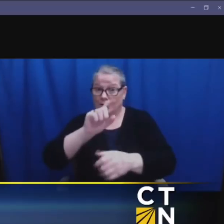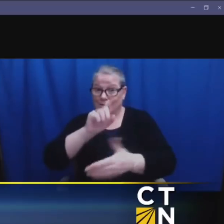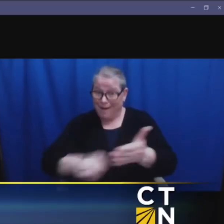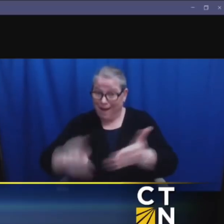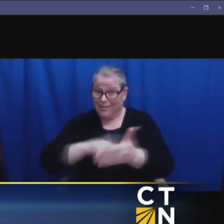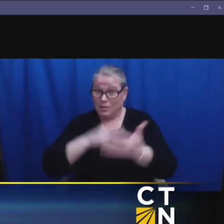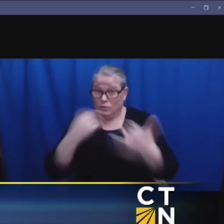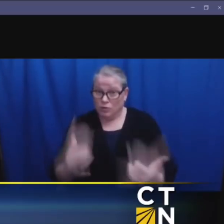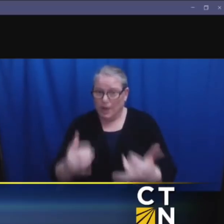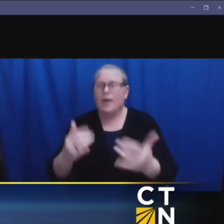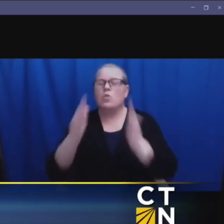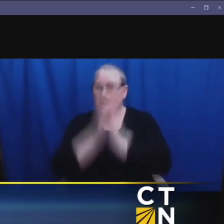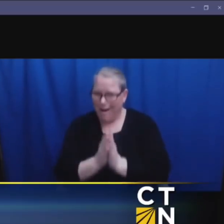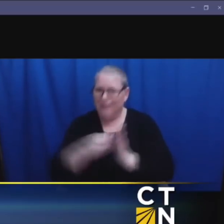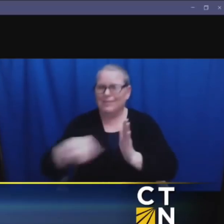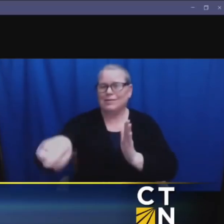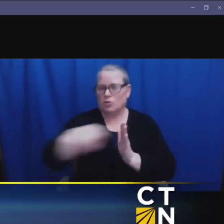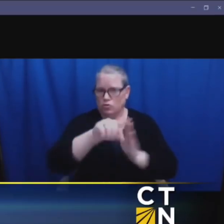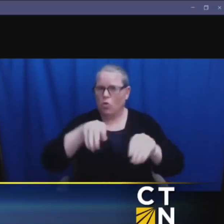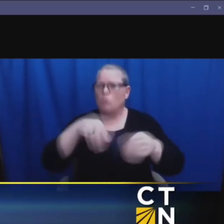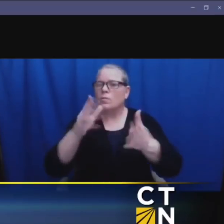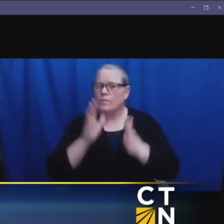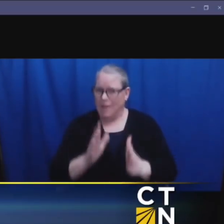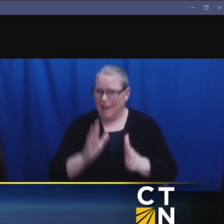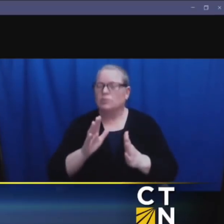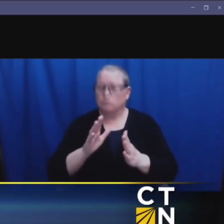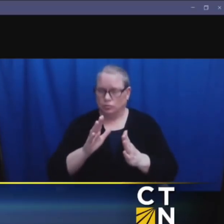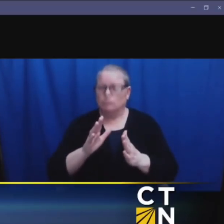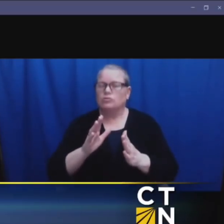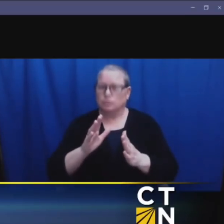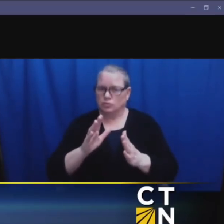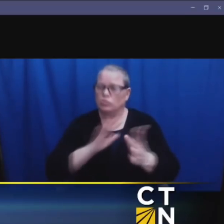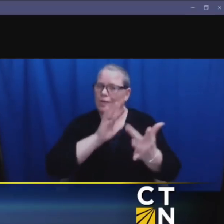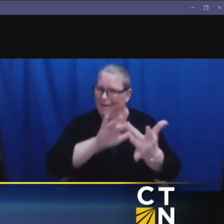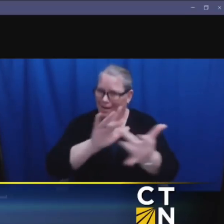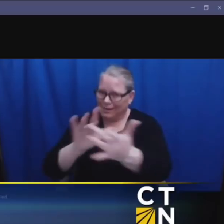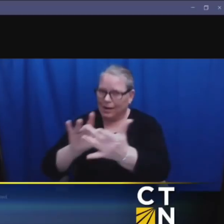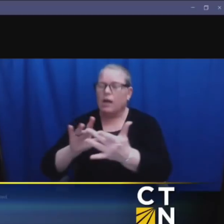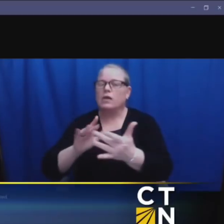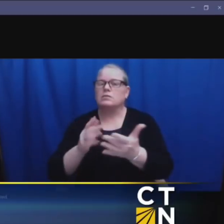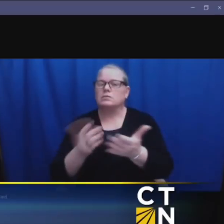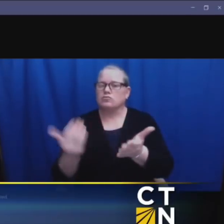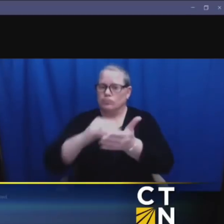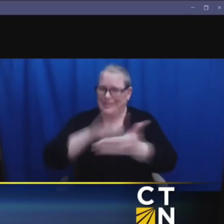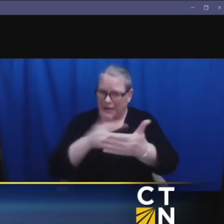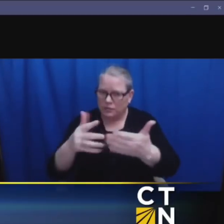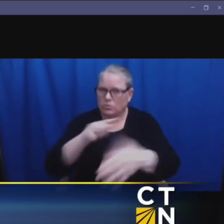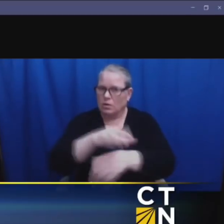that scenario you described is rare. Thank you.